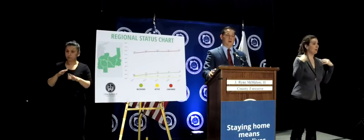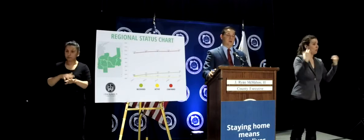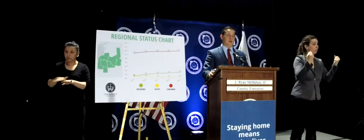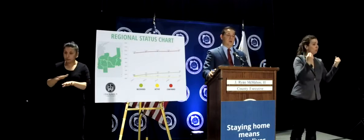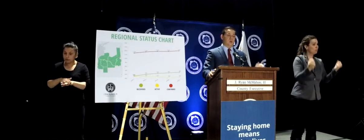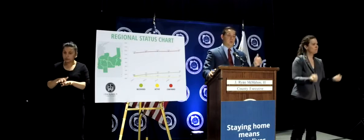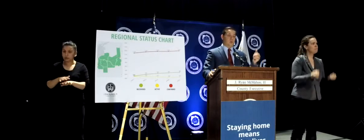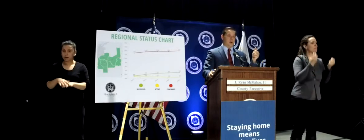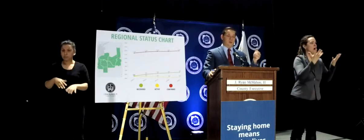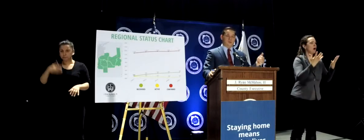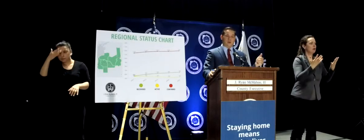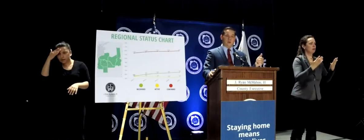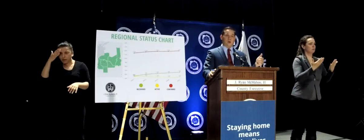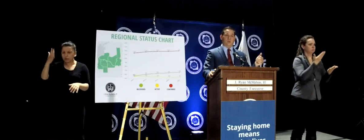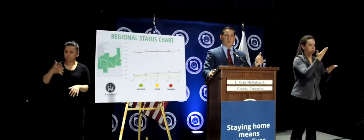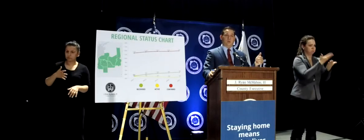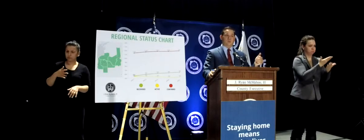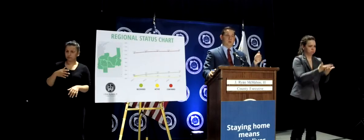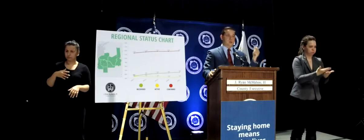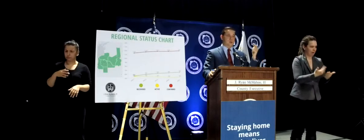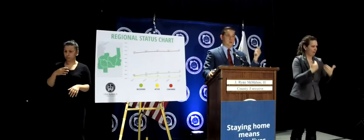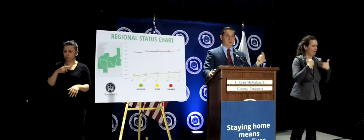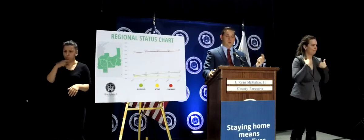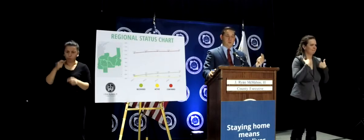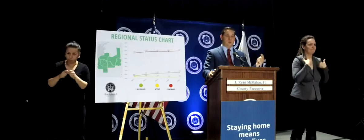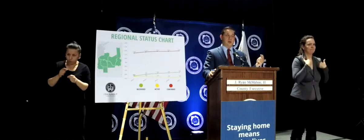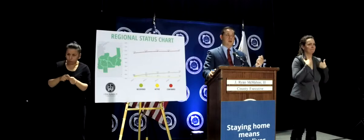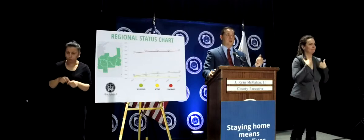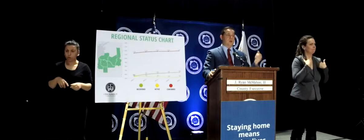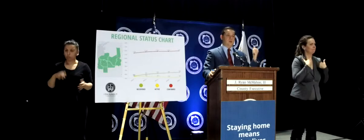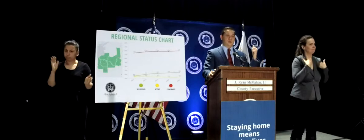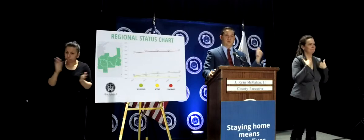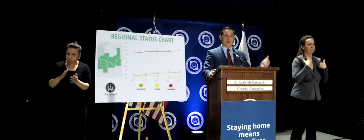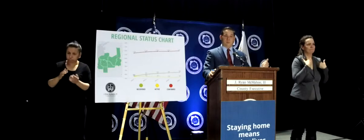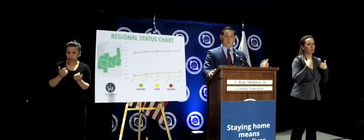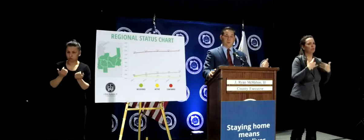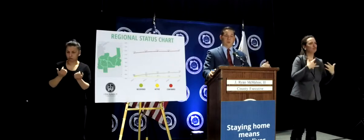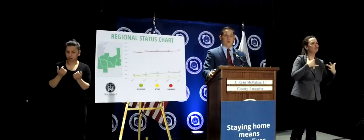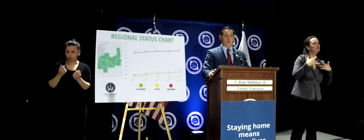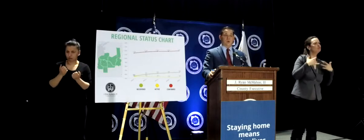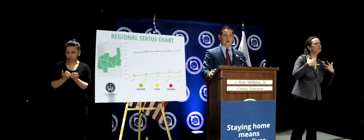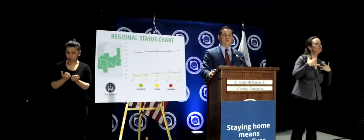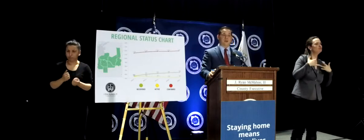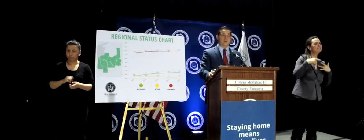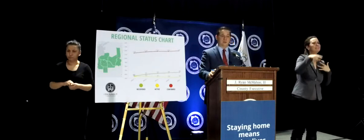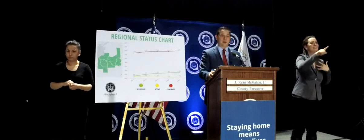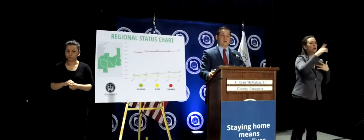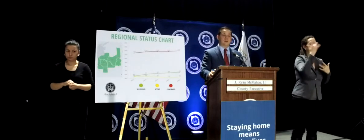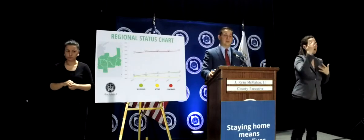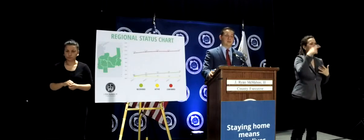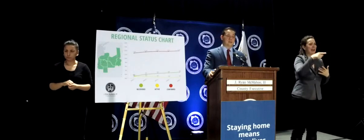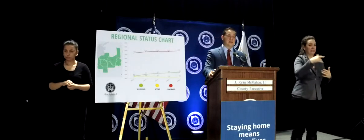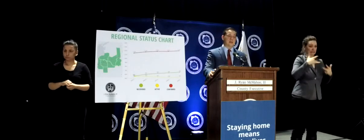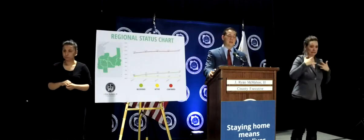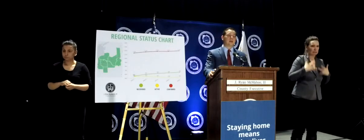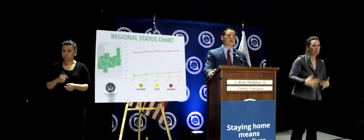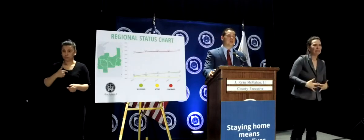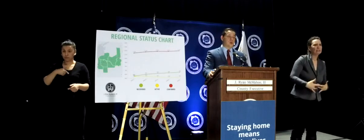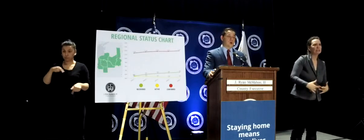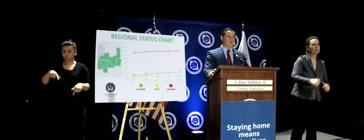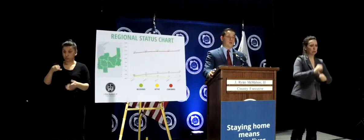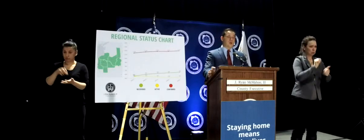talking about. We're concerned about opioids. We're concerned about suicide. We're concerned about people who haven't been getting the medical attentions they